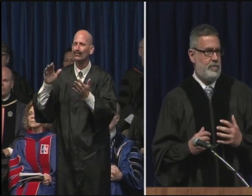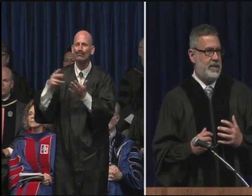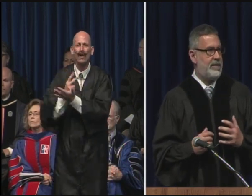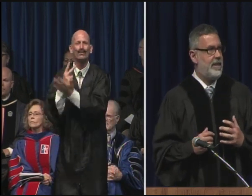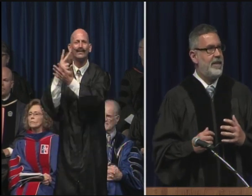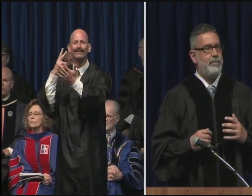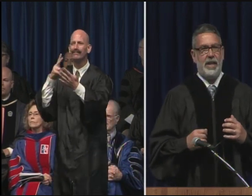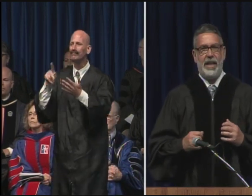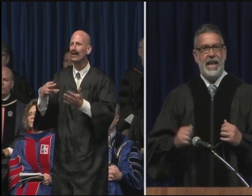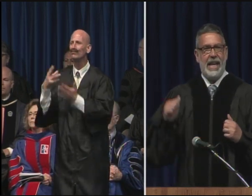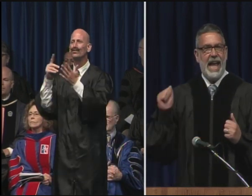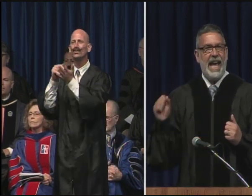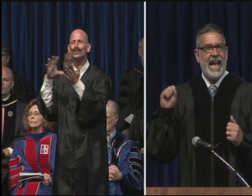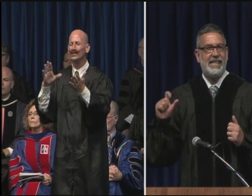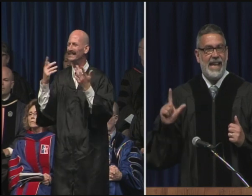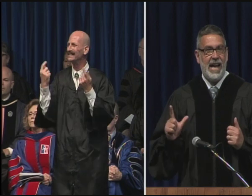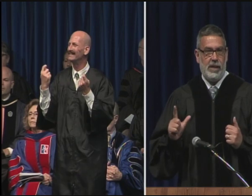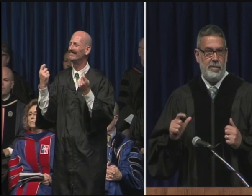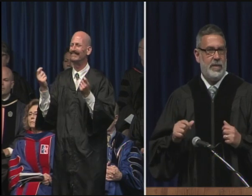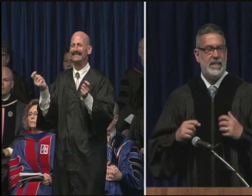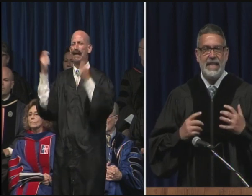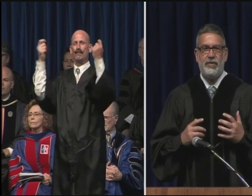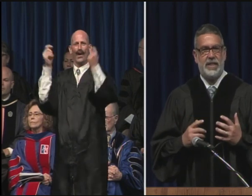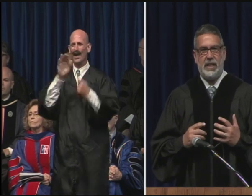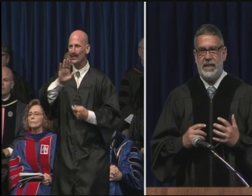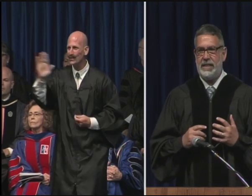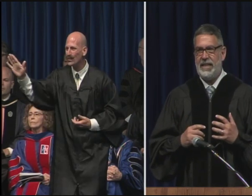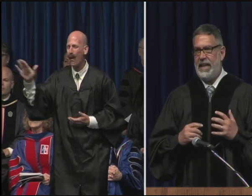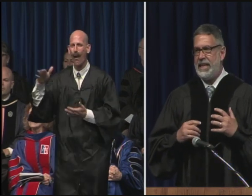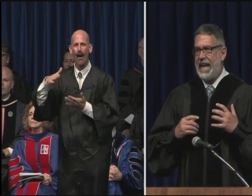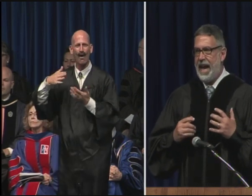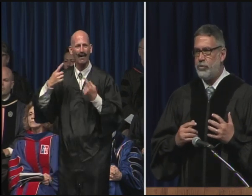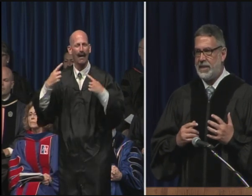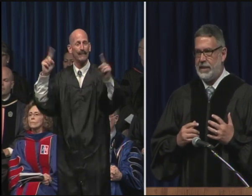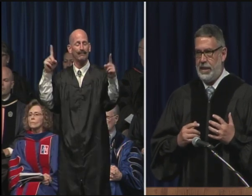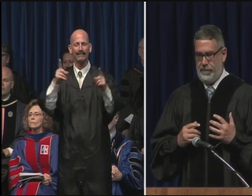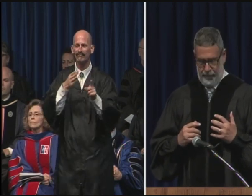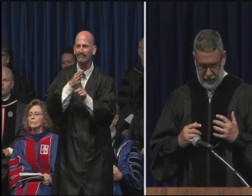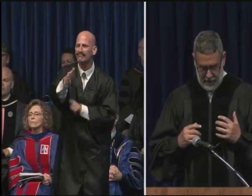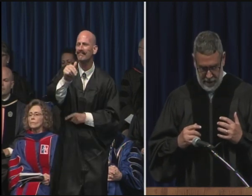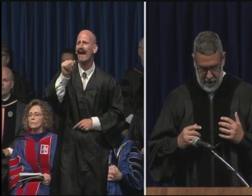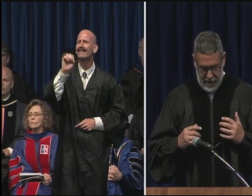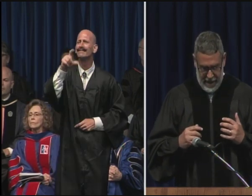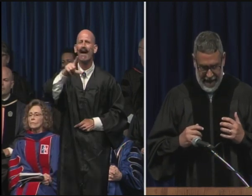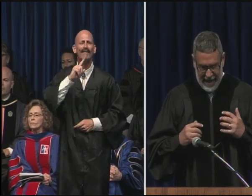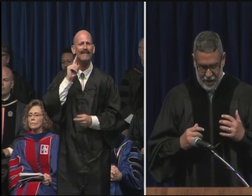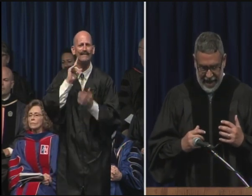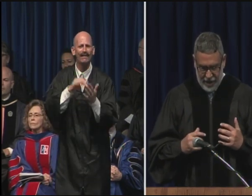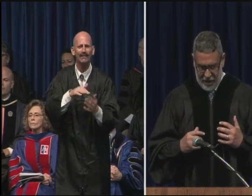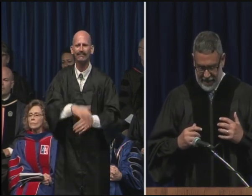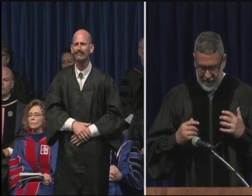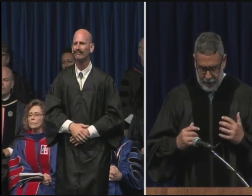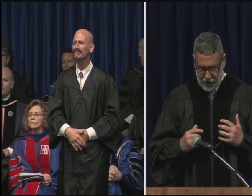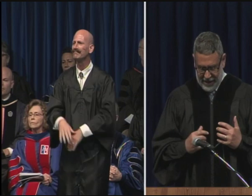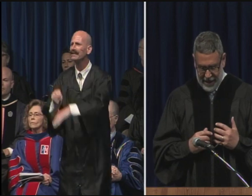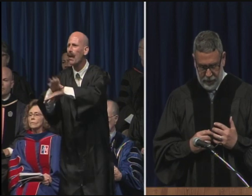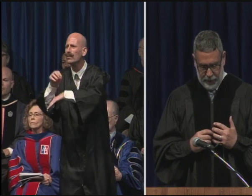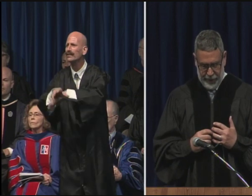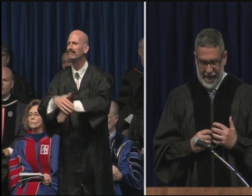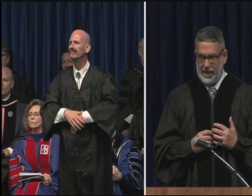accomplishments in ASL, in deaf studies, in counseling, in education, in speech-language